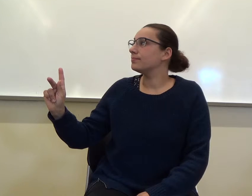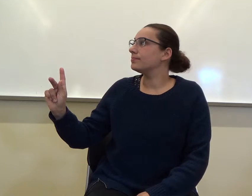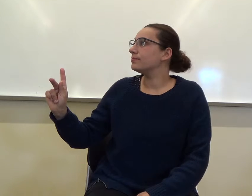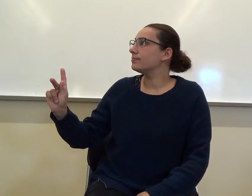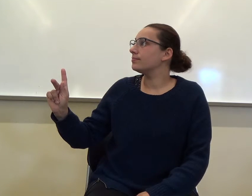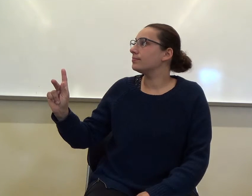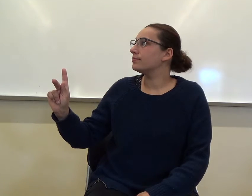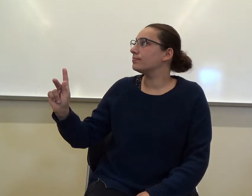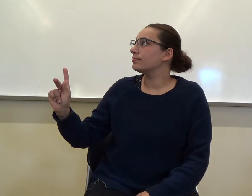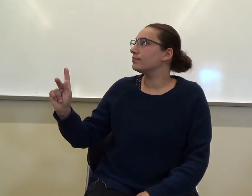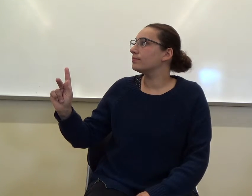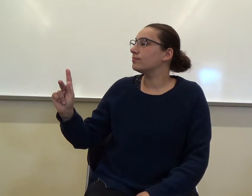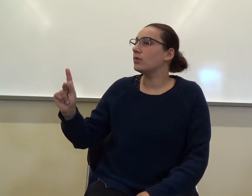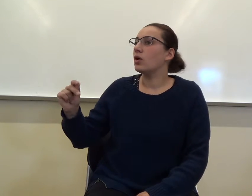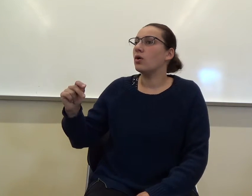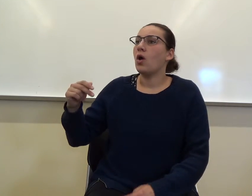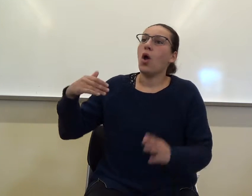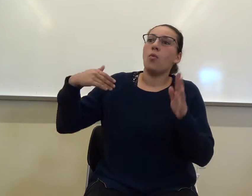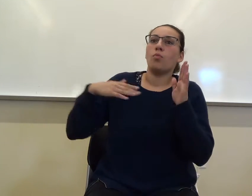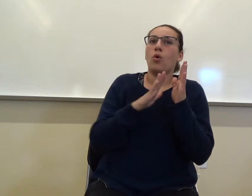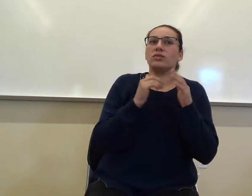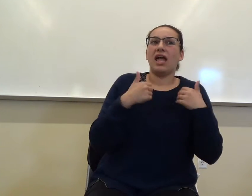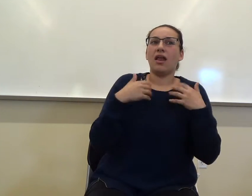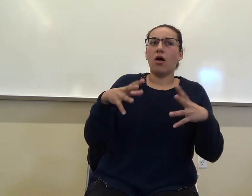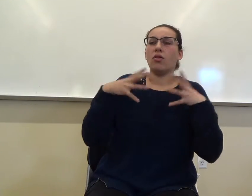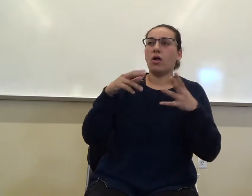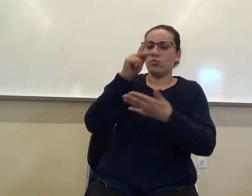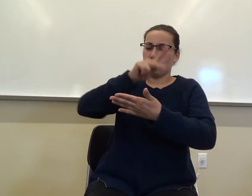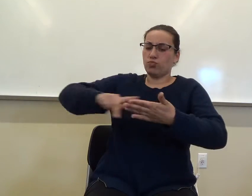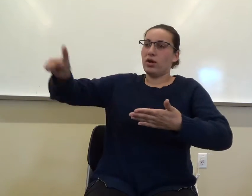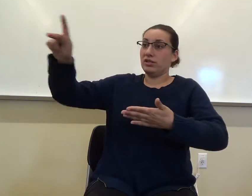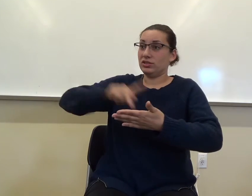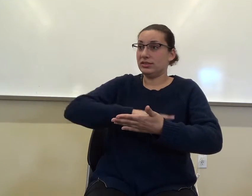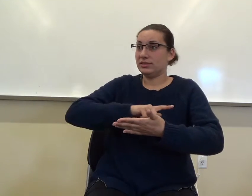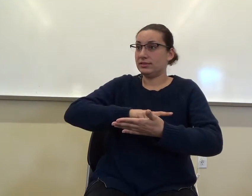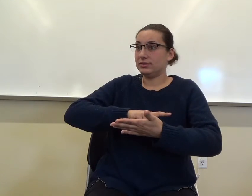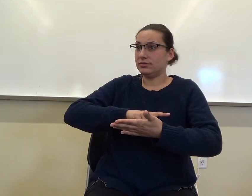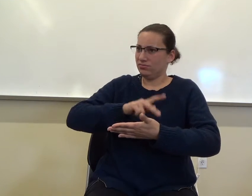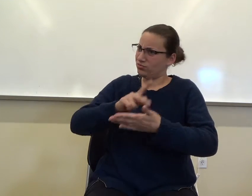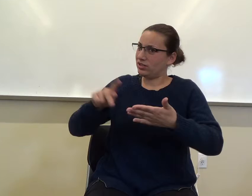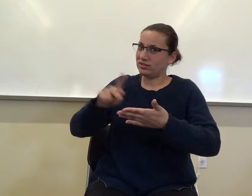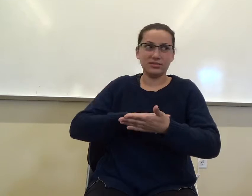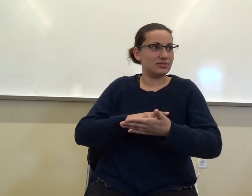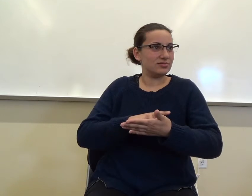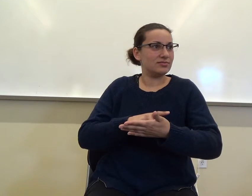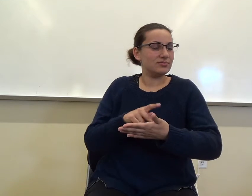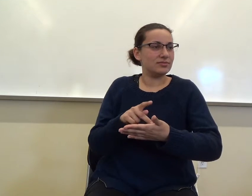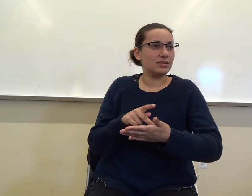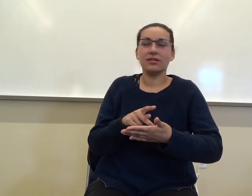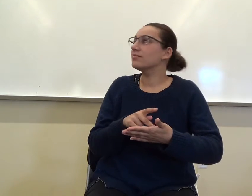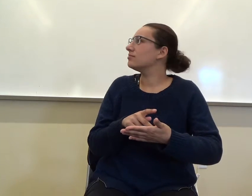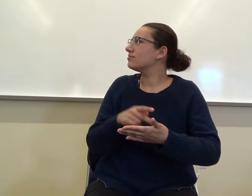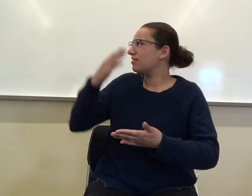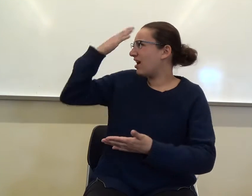faced a lot of prejudice. Really, they doesn't need that. I don't know where he got this word from,